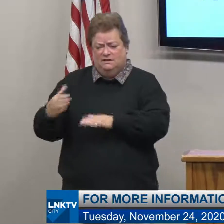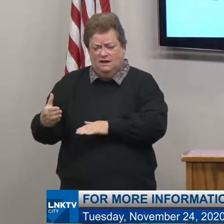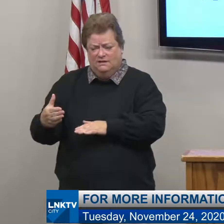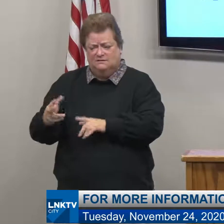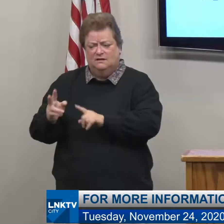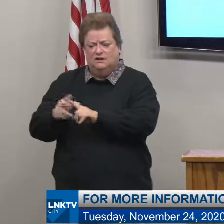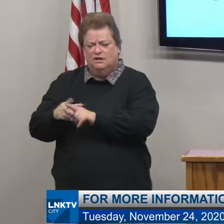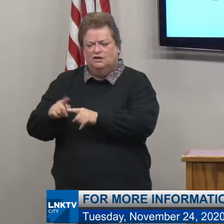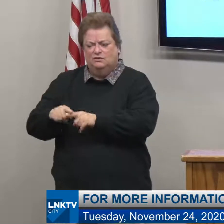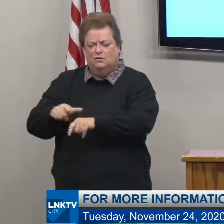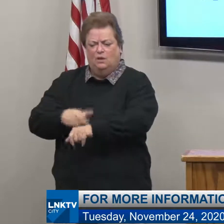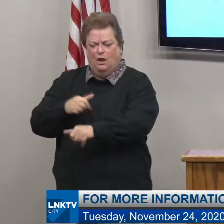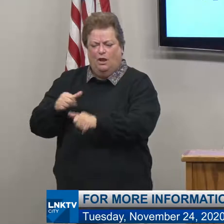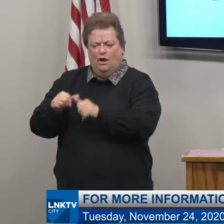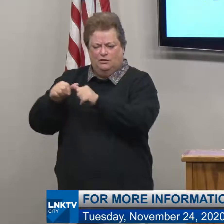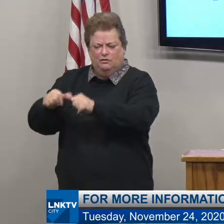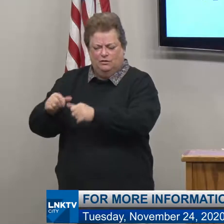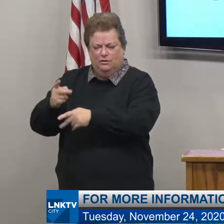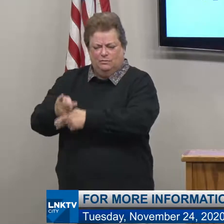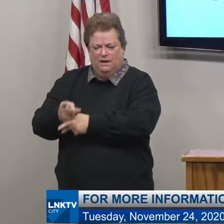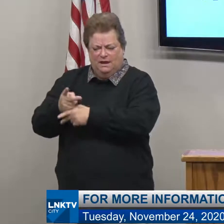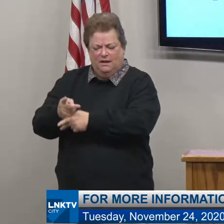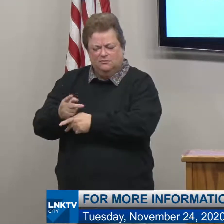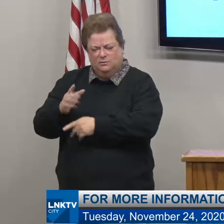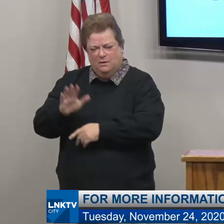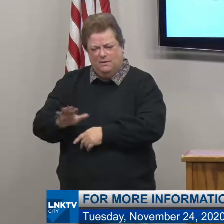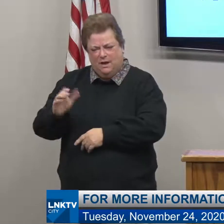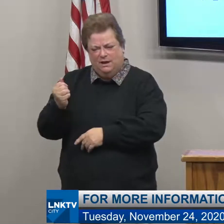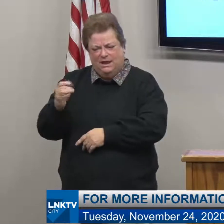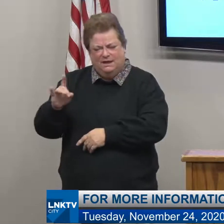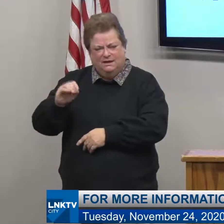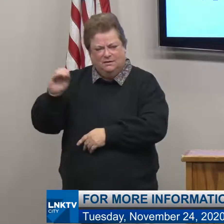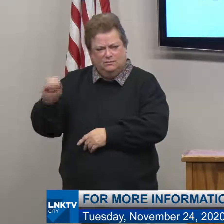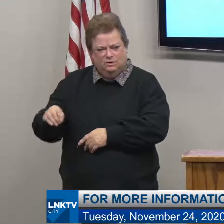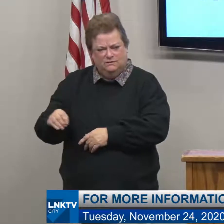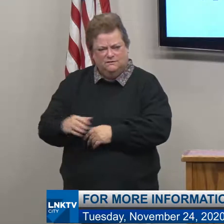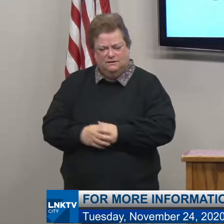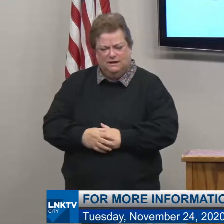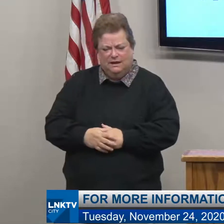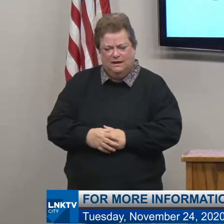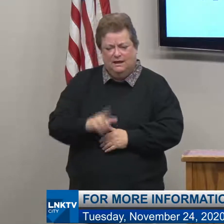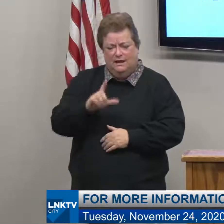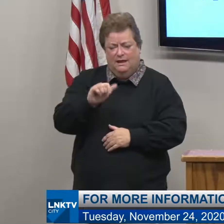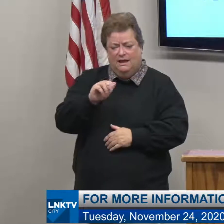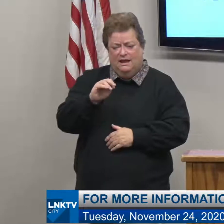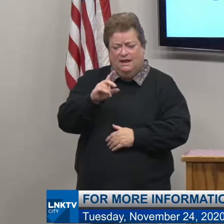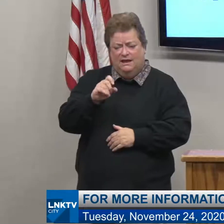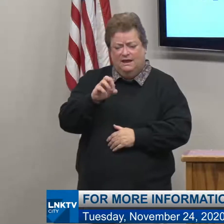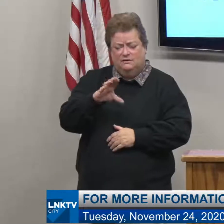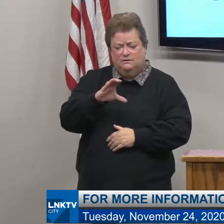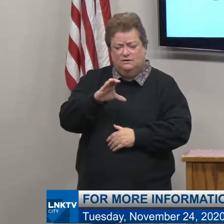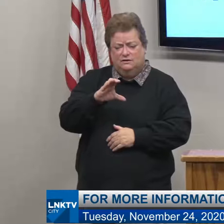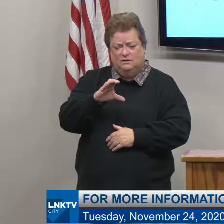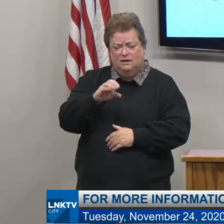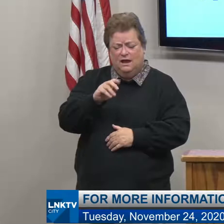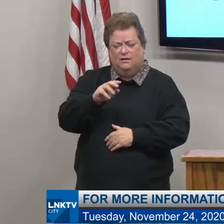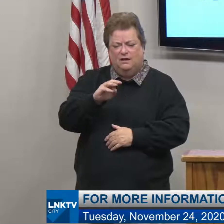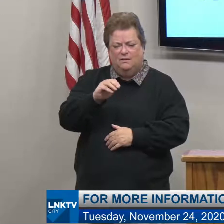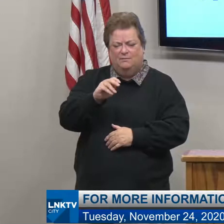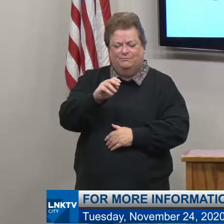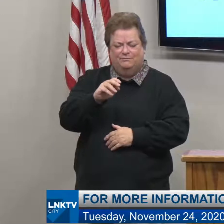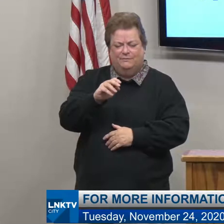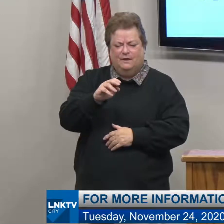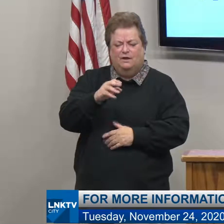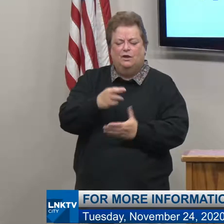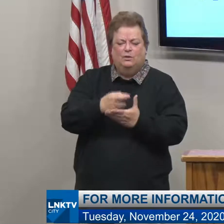to long-term care, so about 18%. The Lancaster County, the Manor